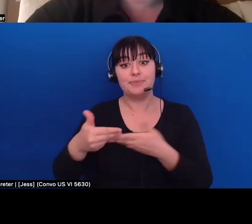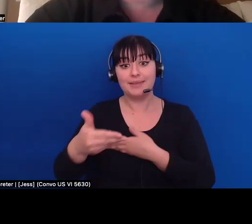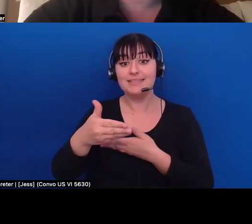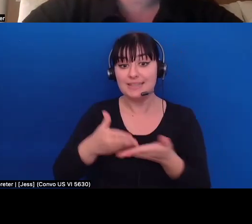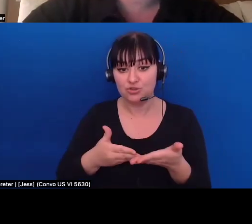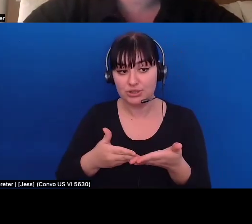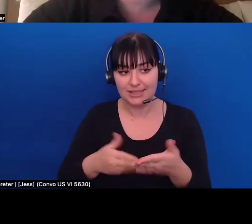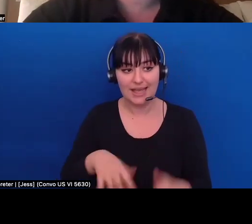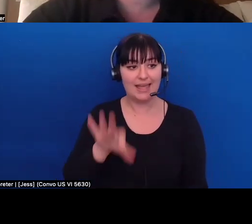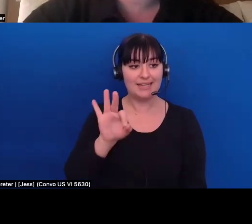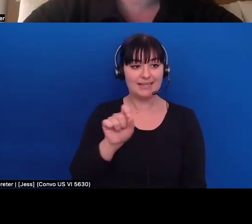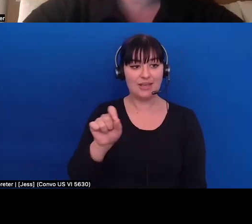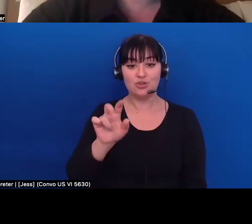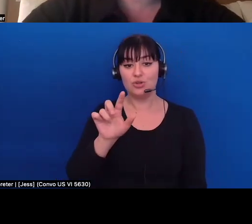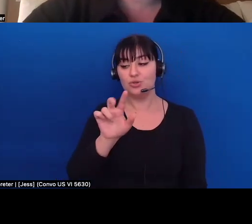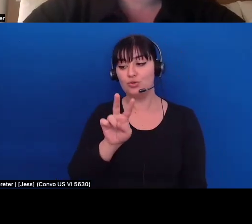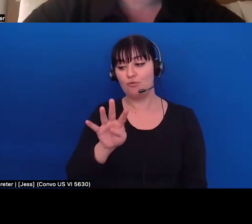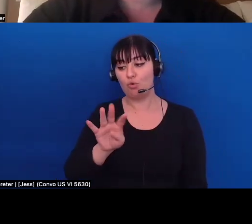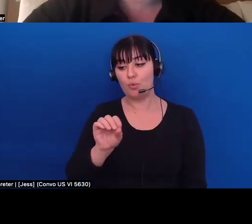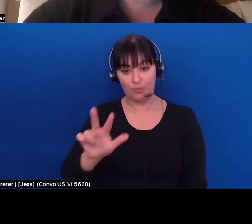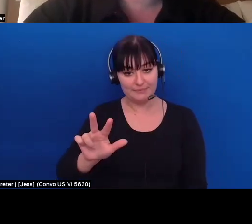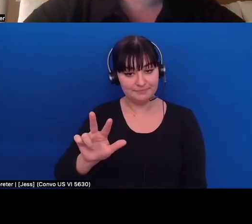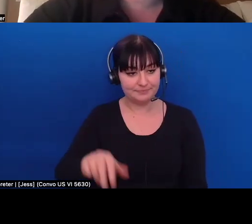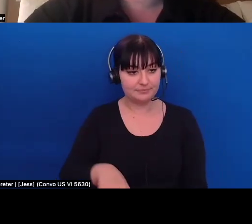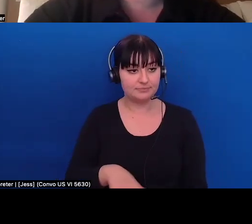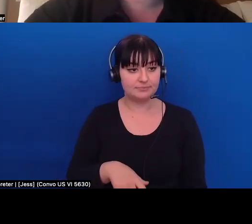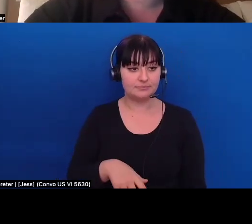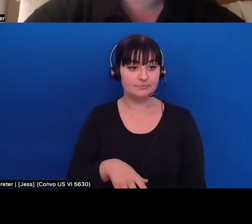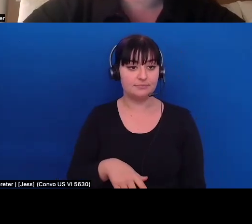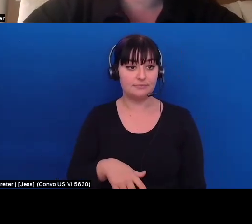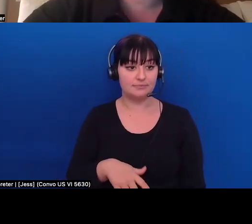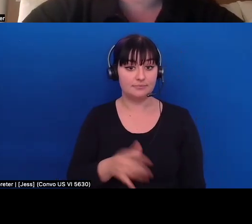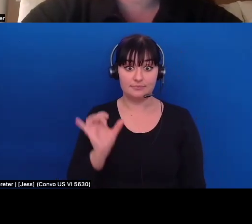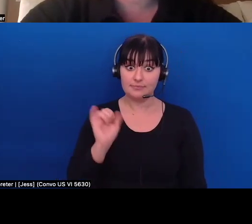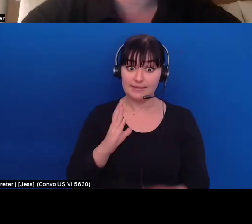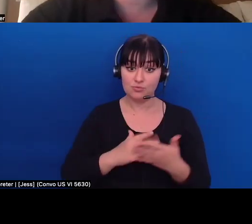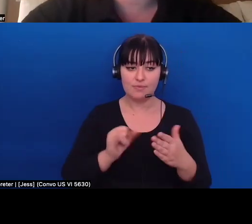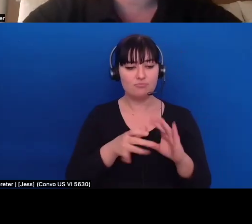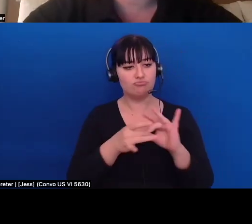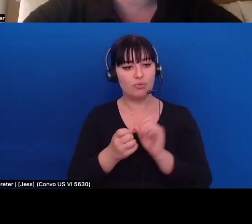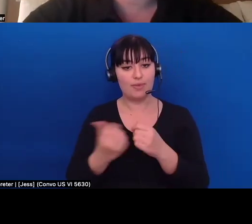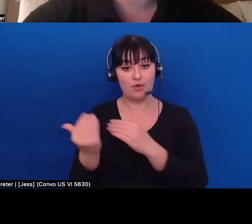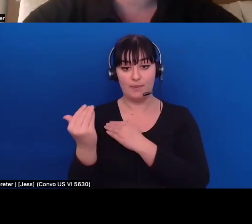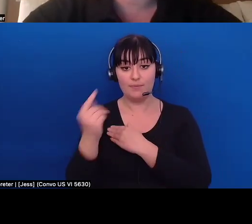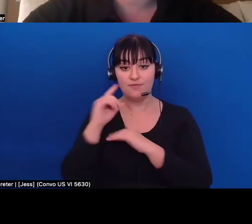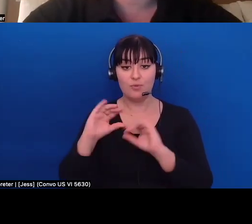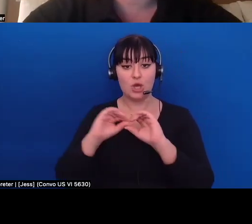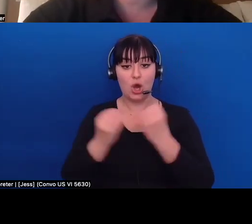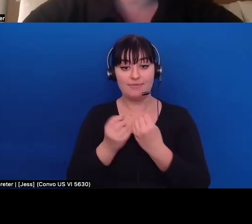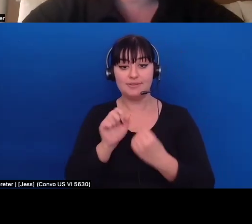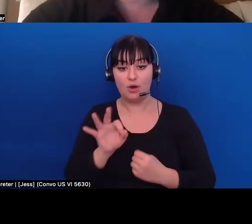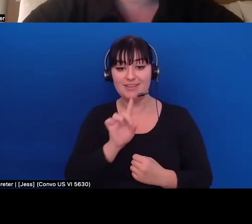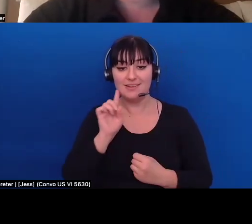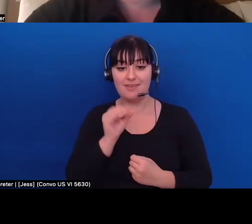is 9-2403, which relates to the responsibilities of the Office of Deaf and Hard of